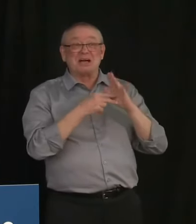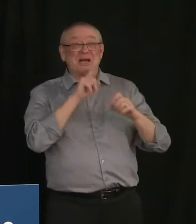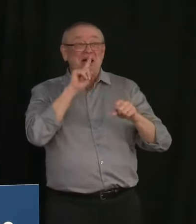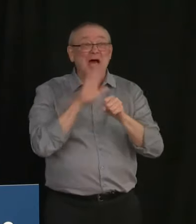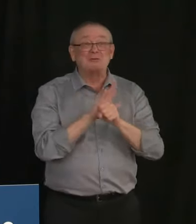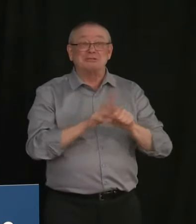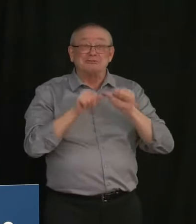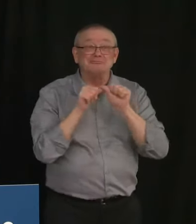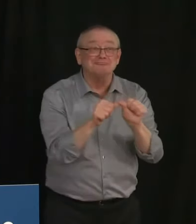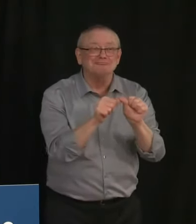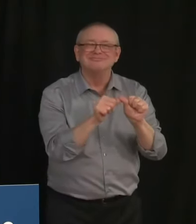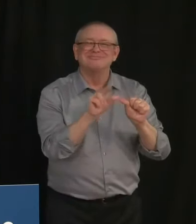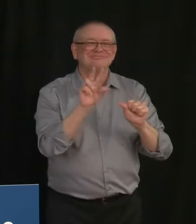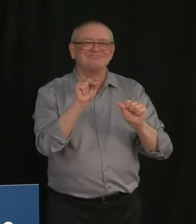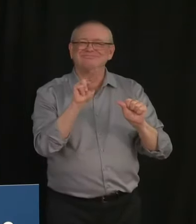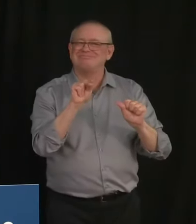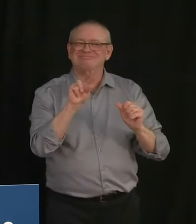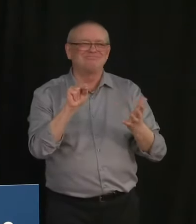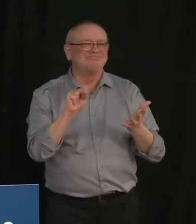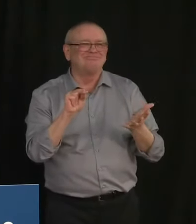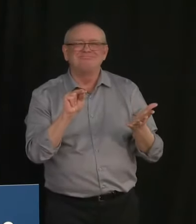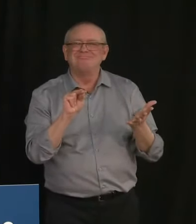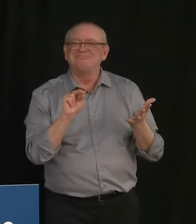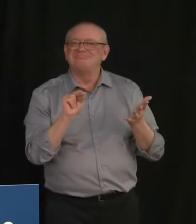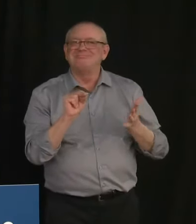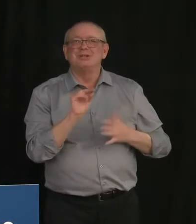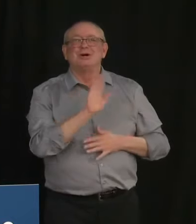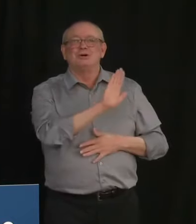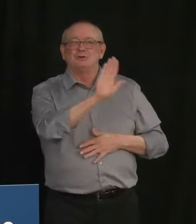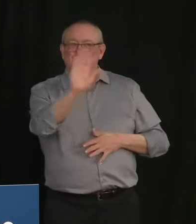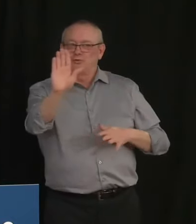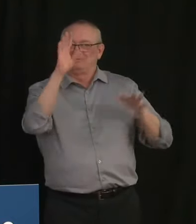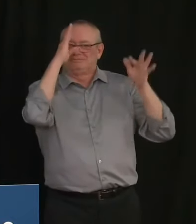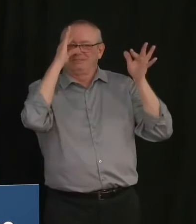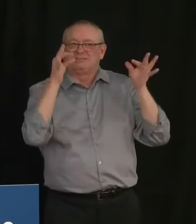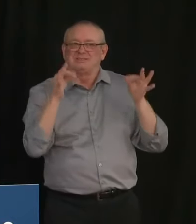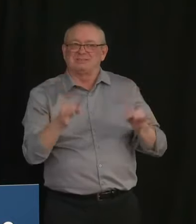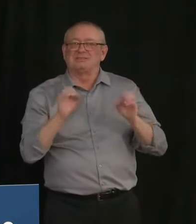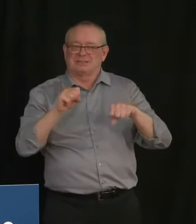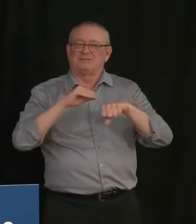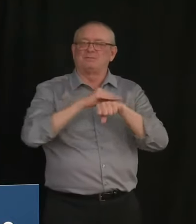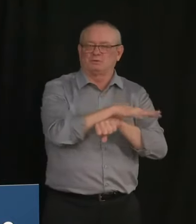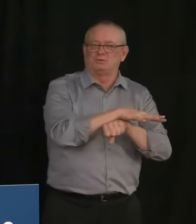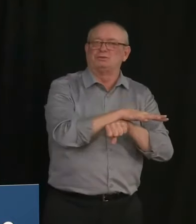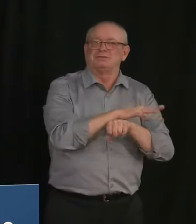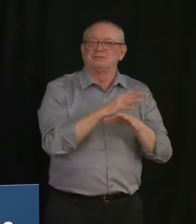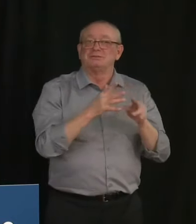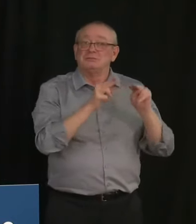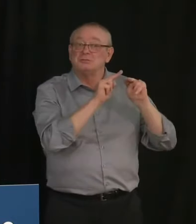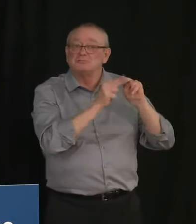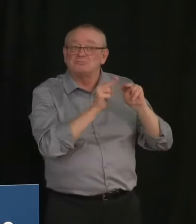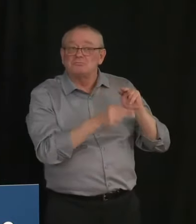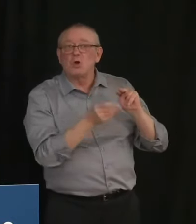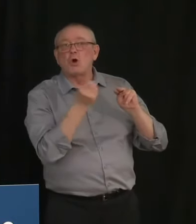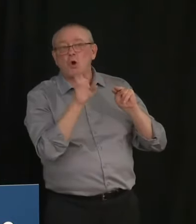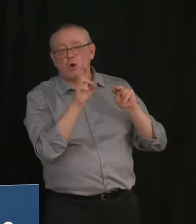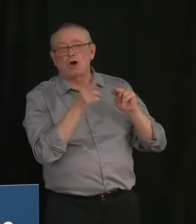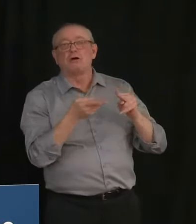now will help determine how fast we can proceed and whether we can continue bringing our numbers down and moving safely